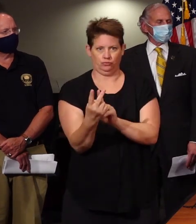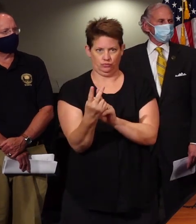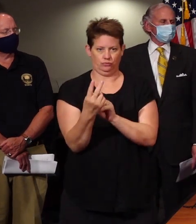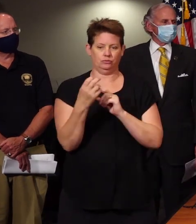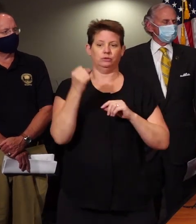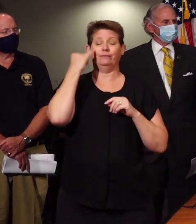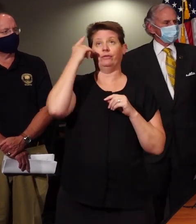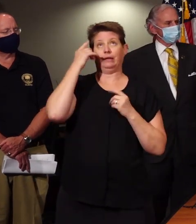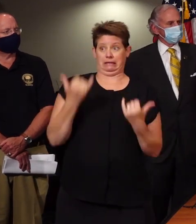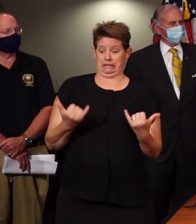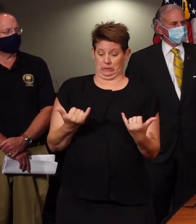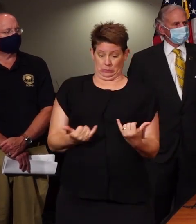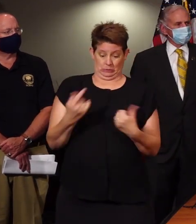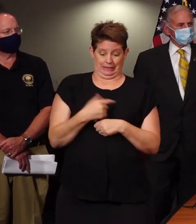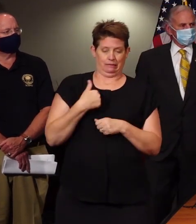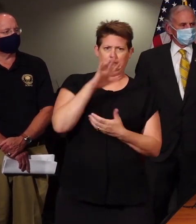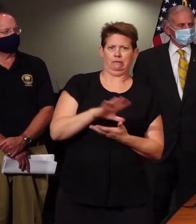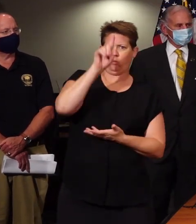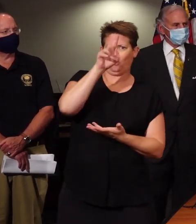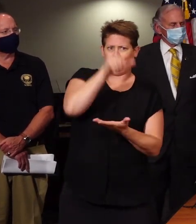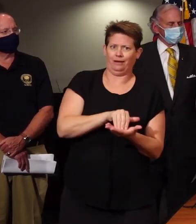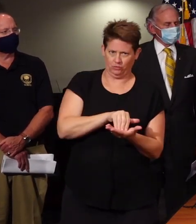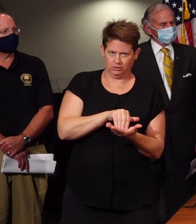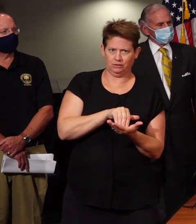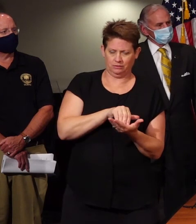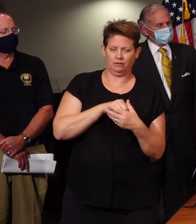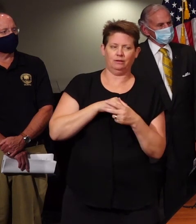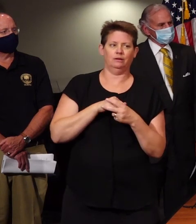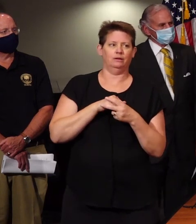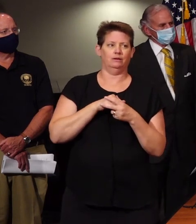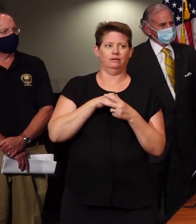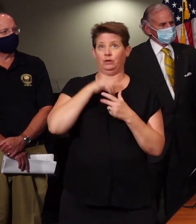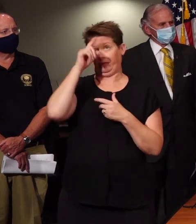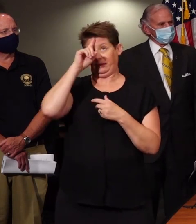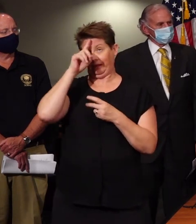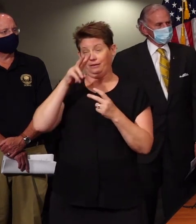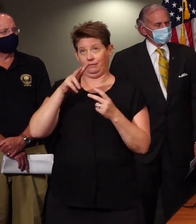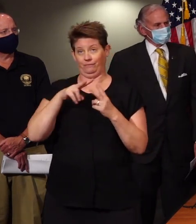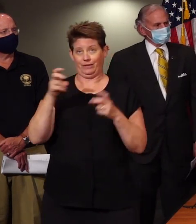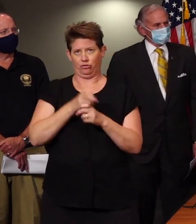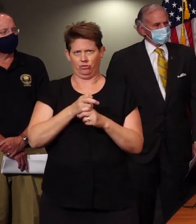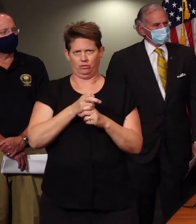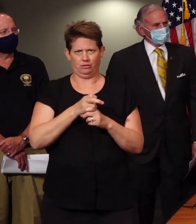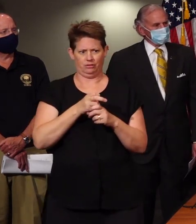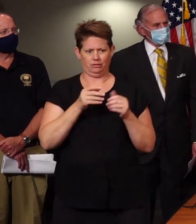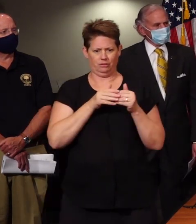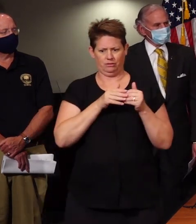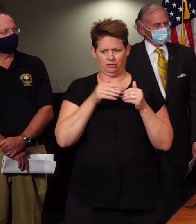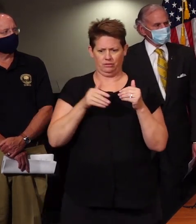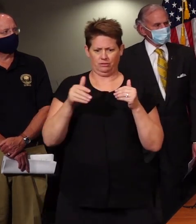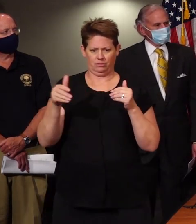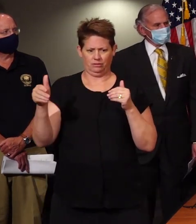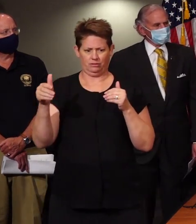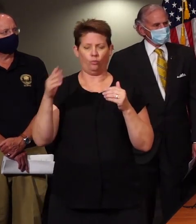case, if you think of 1,000 cases a day, and you don't have to think about that very long, for a few more days, why